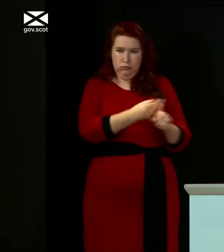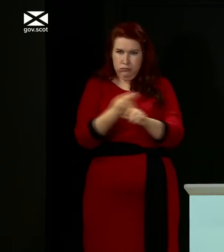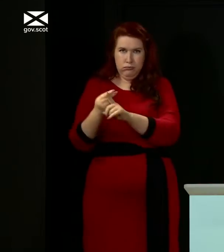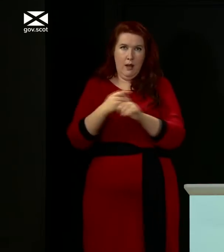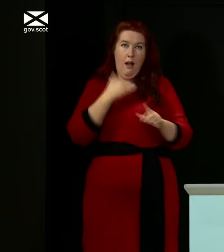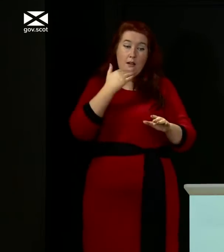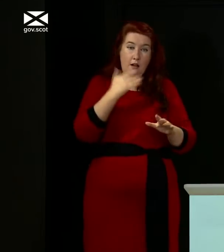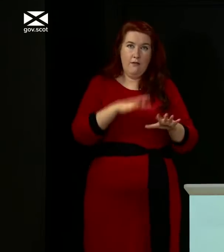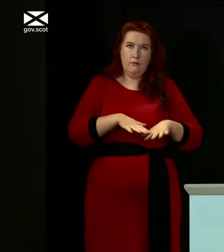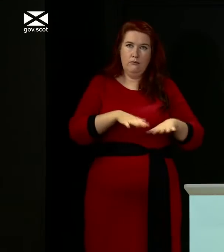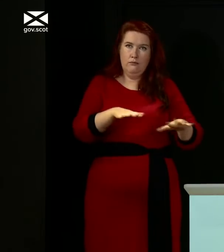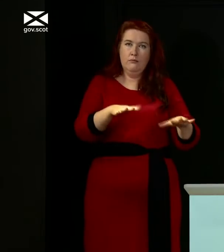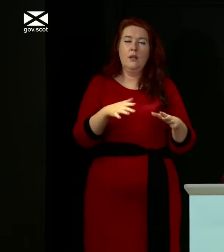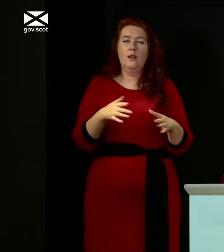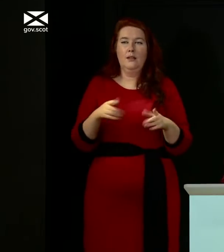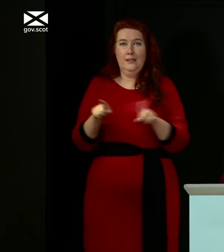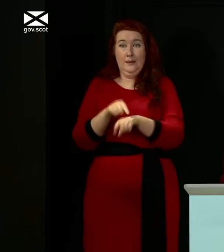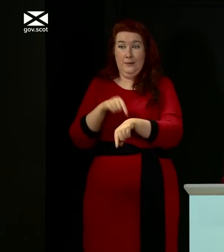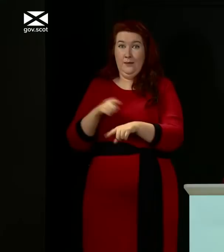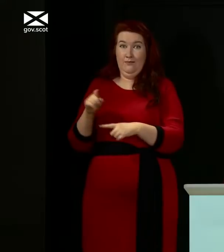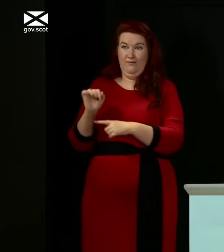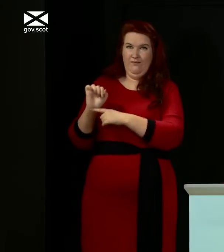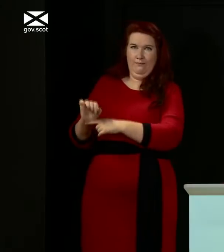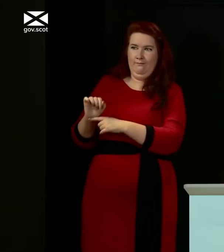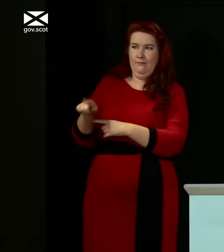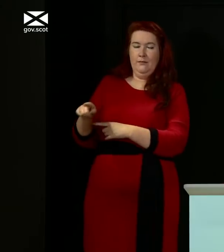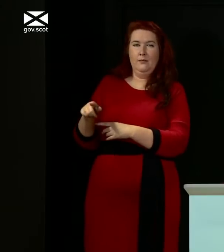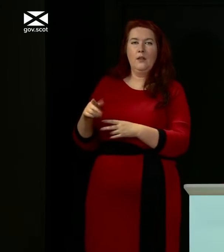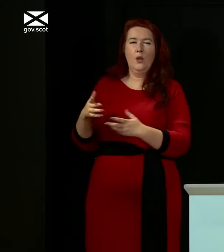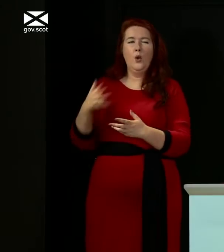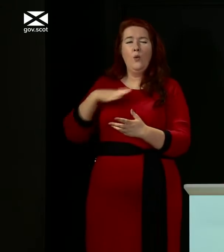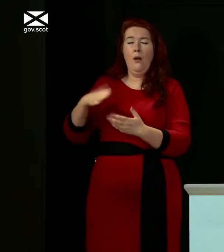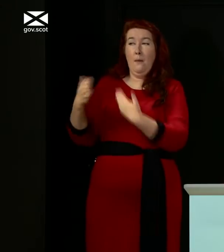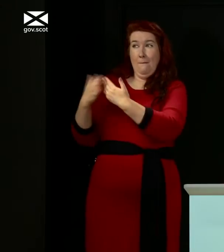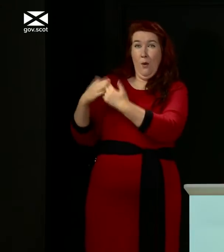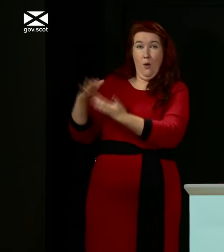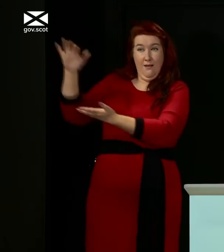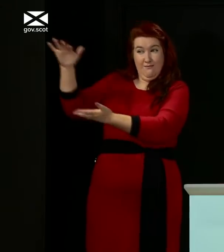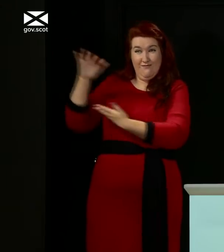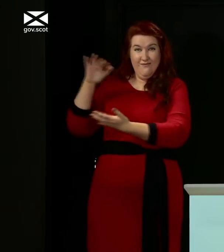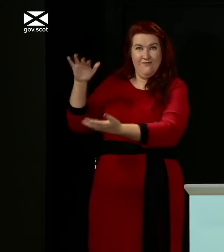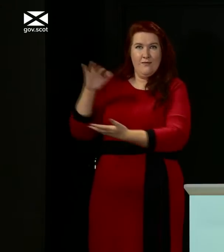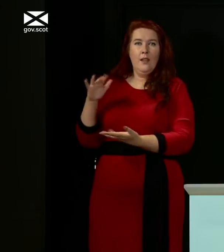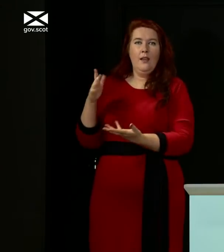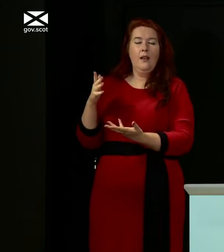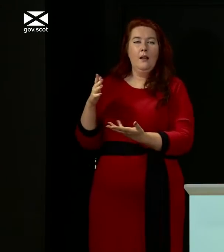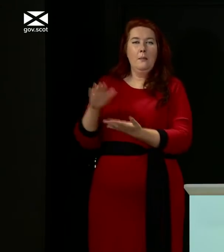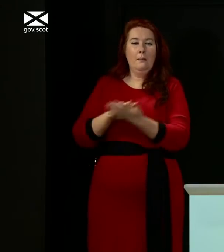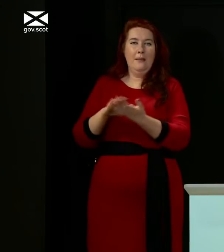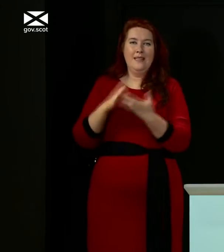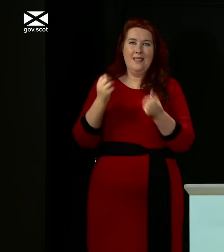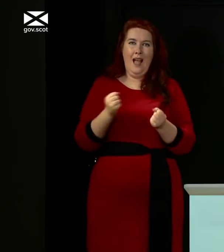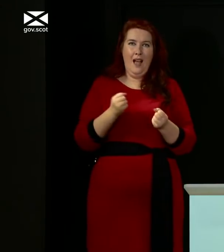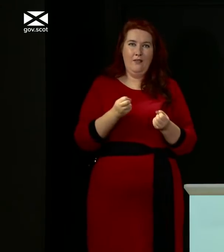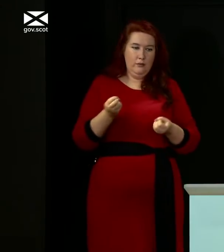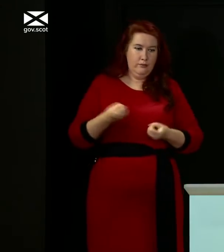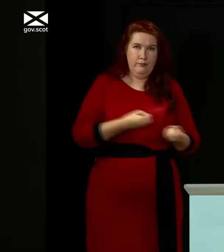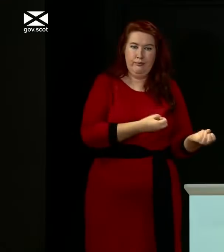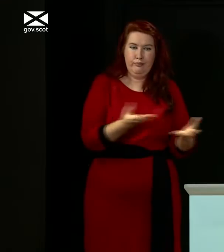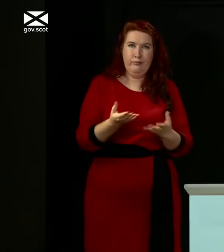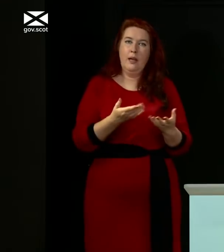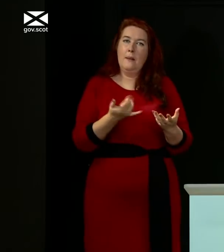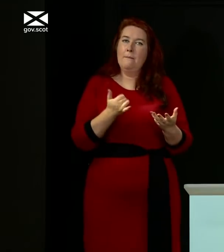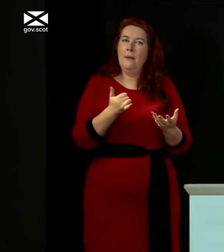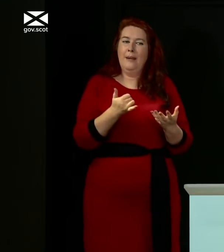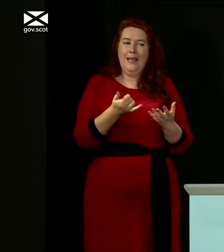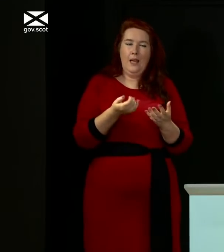with the flow of vaccinations. You'd always probably want to have a bit more supply so that you've got, a bit of a cushion in case you have some